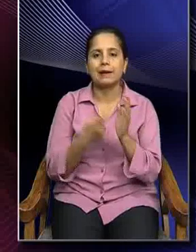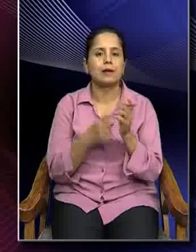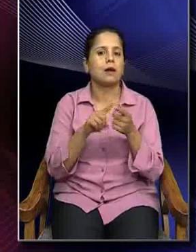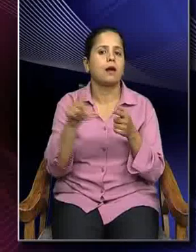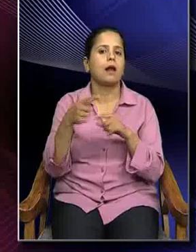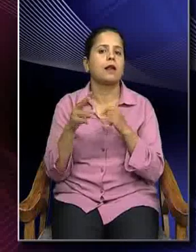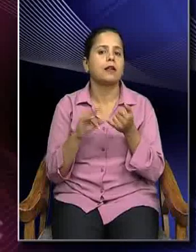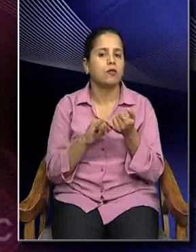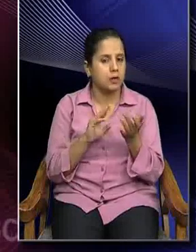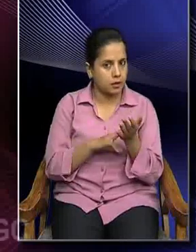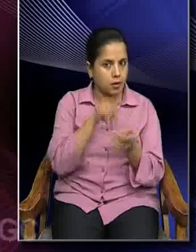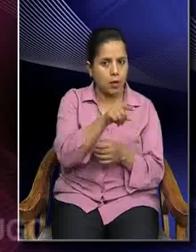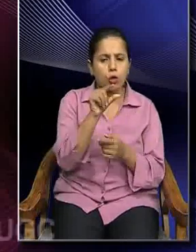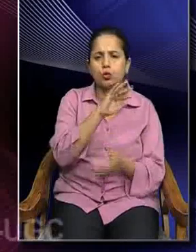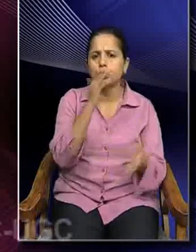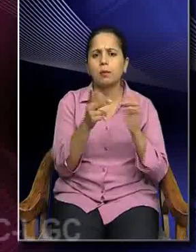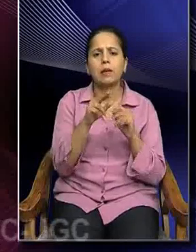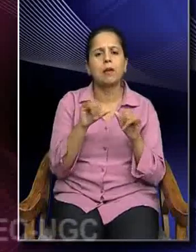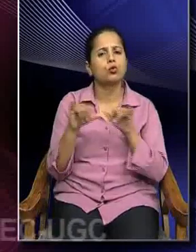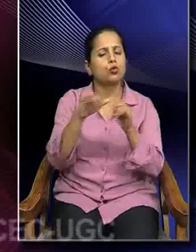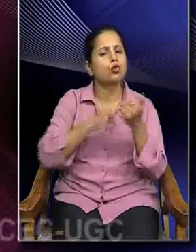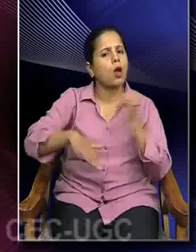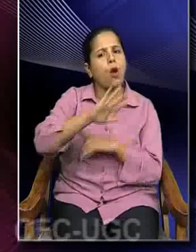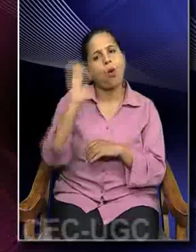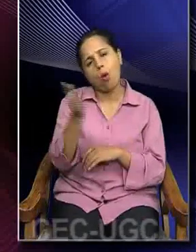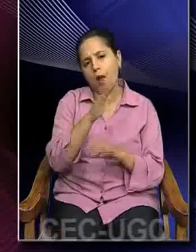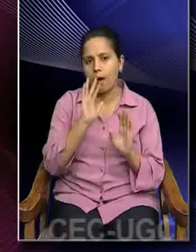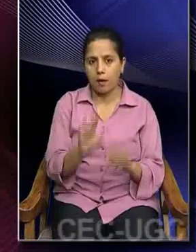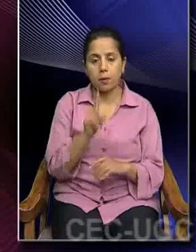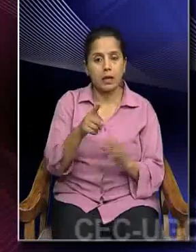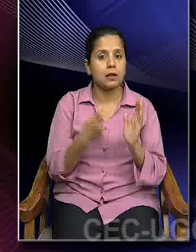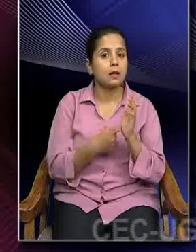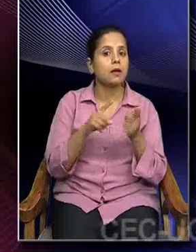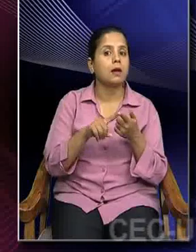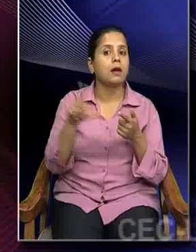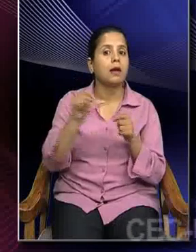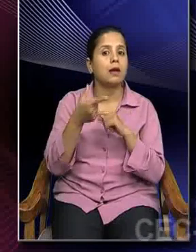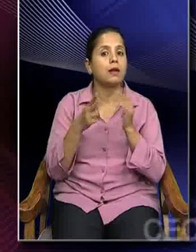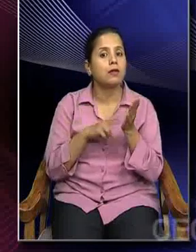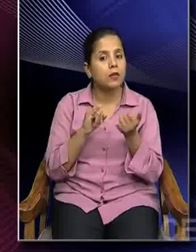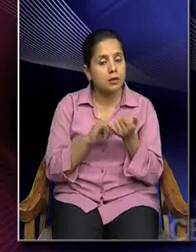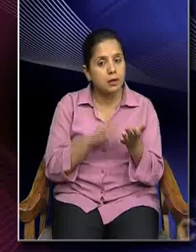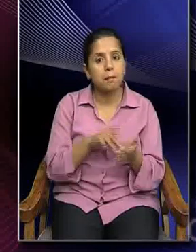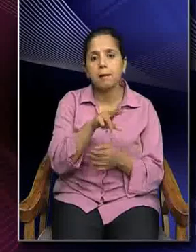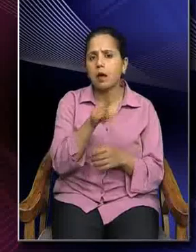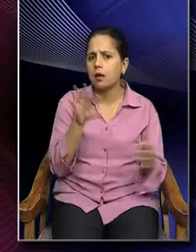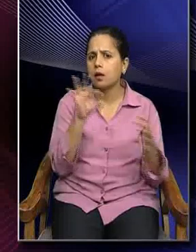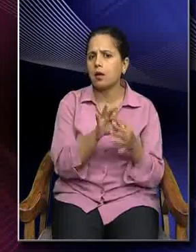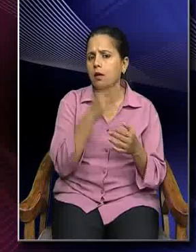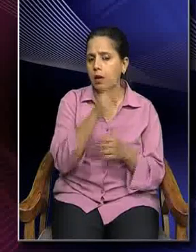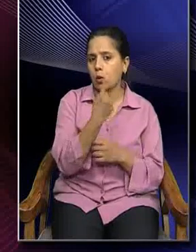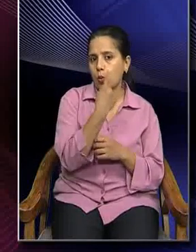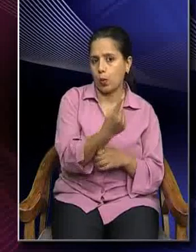Now, universal means it's found in all society. Relativism means that it is relative to